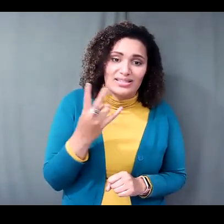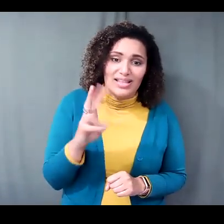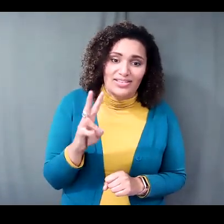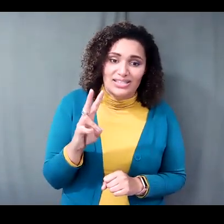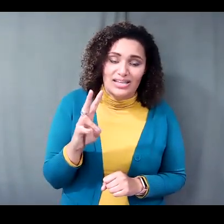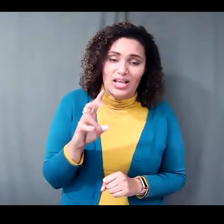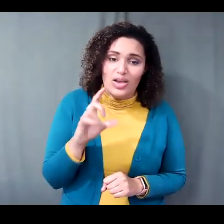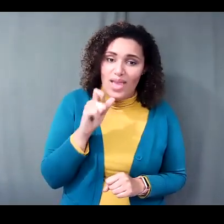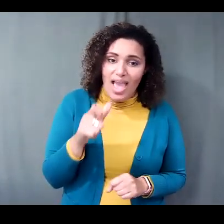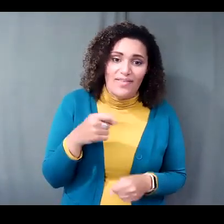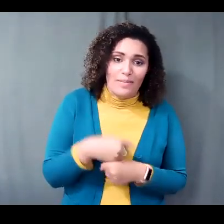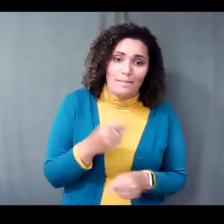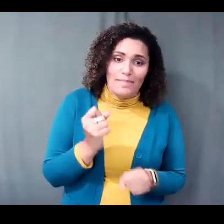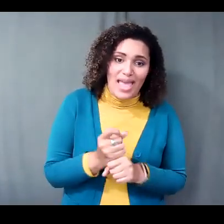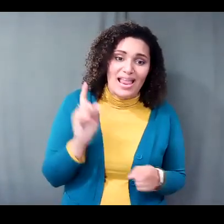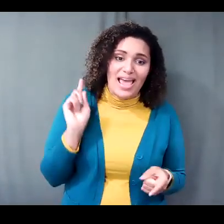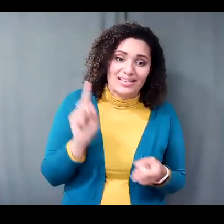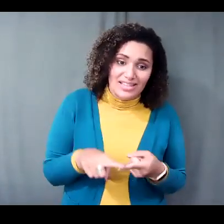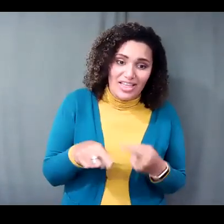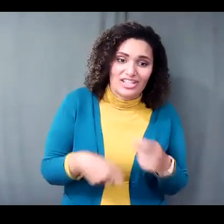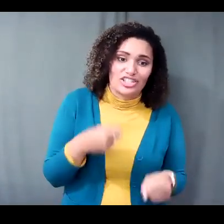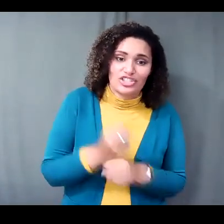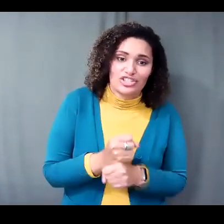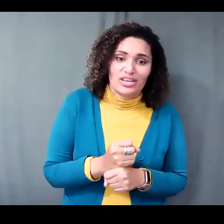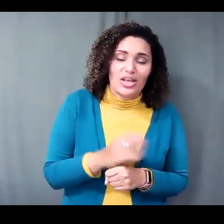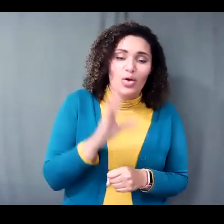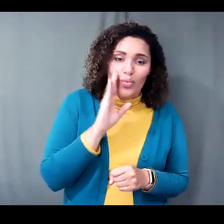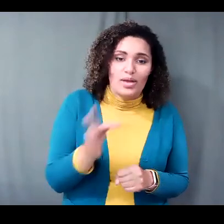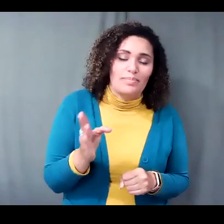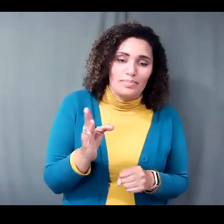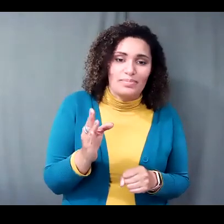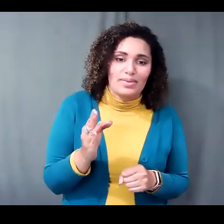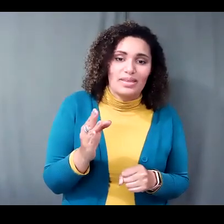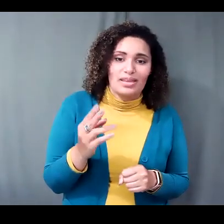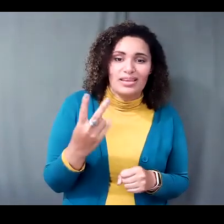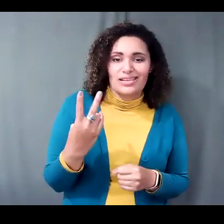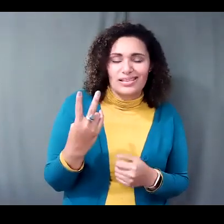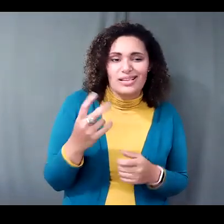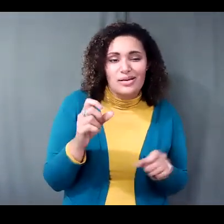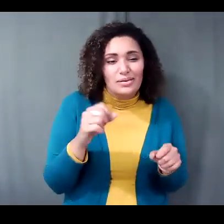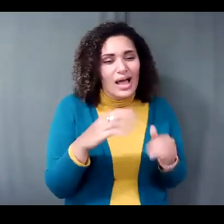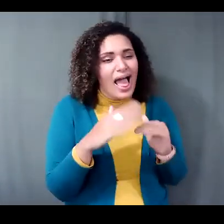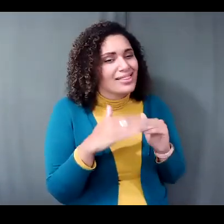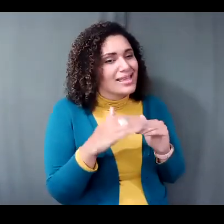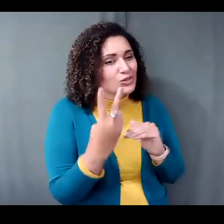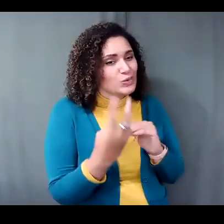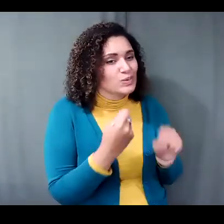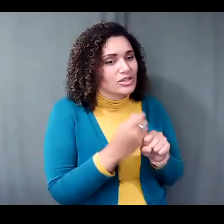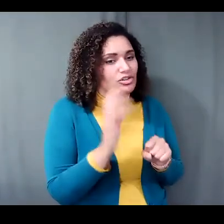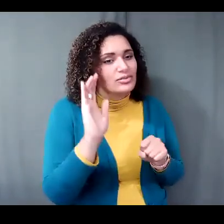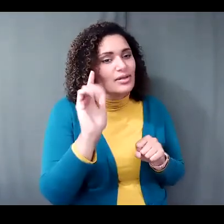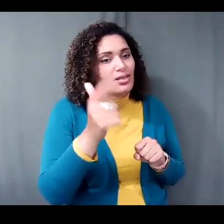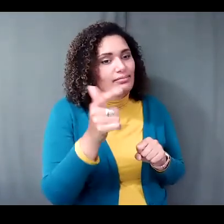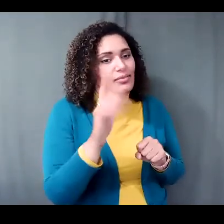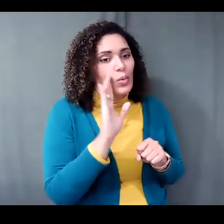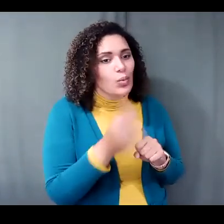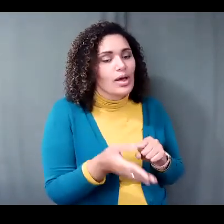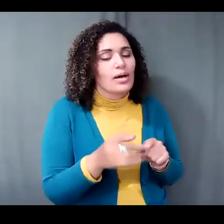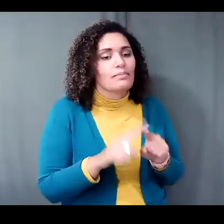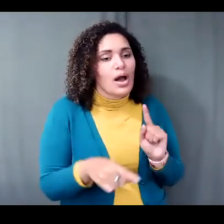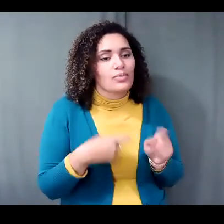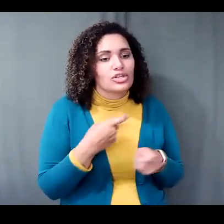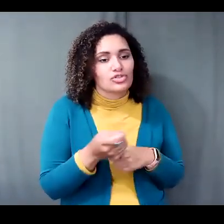dedicated to you with some basic things. If you're kind of medium in terms of your wine knowledge and interest, there's going to be a little more information available. And then if